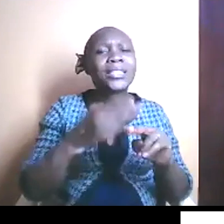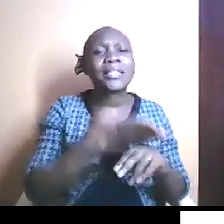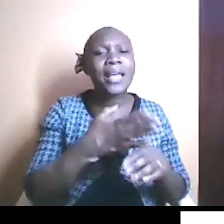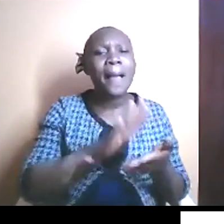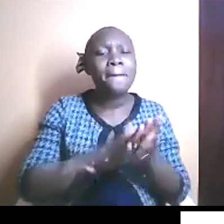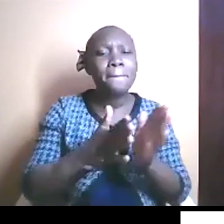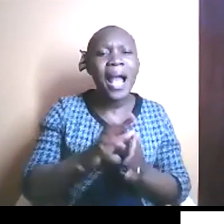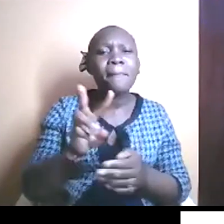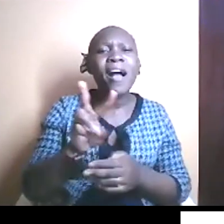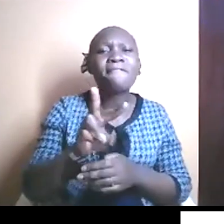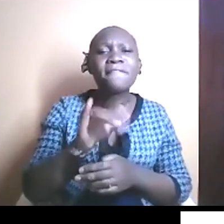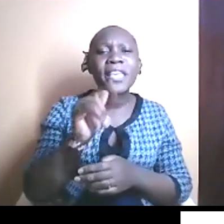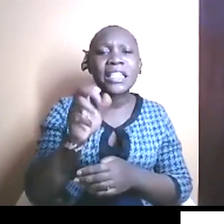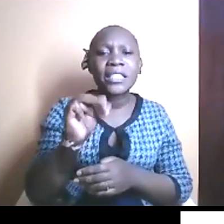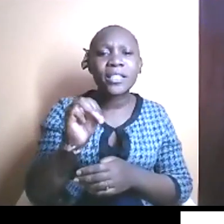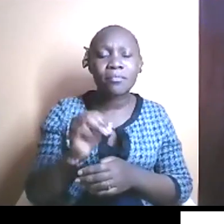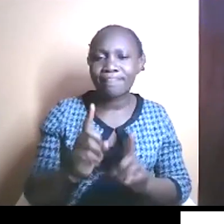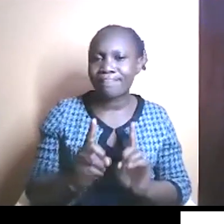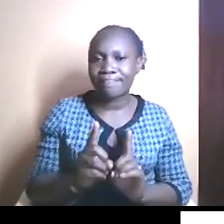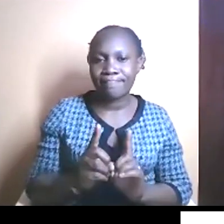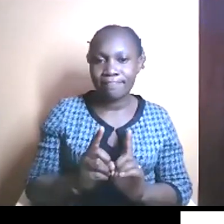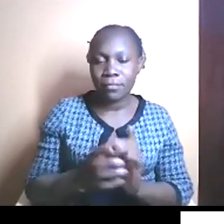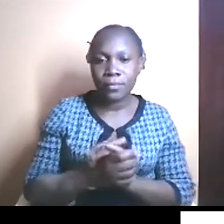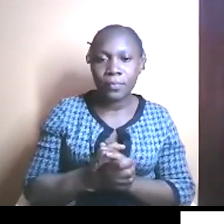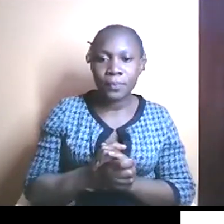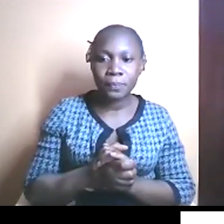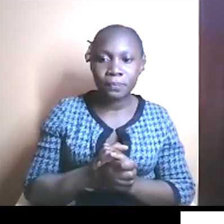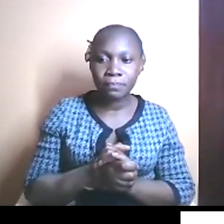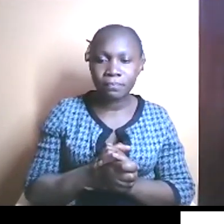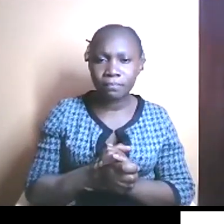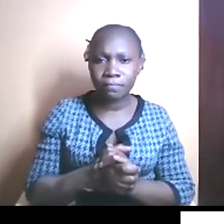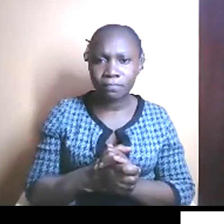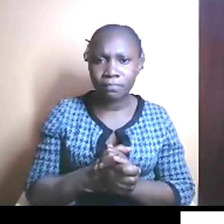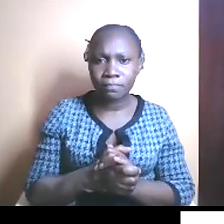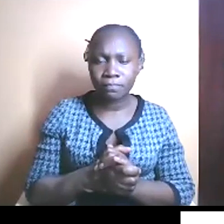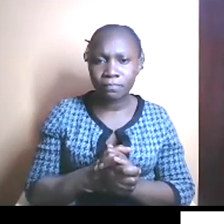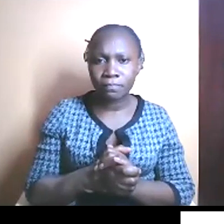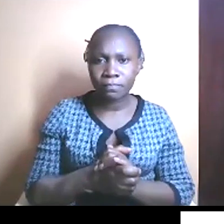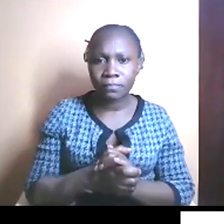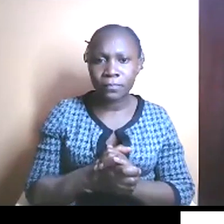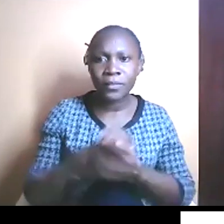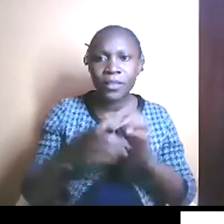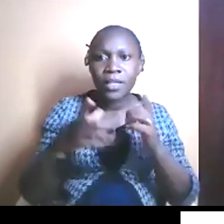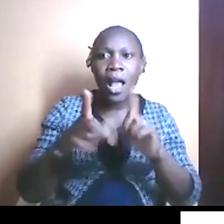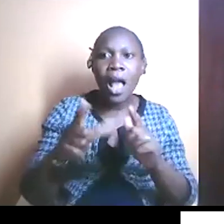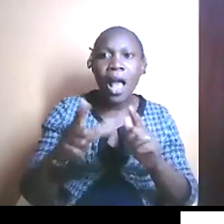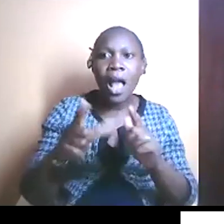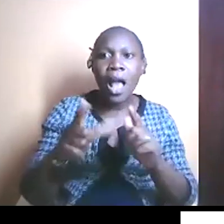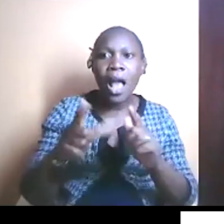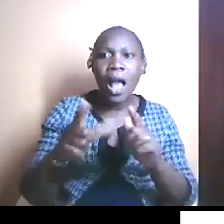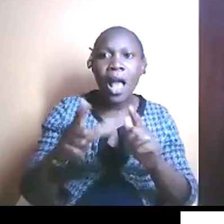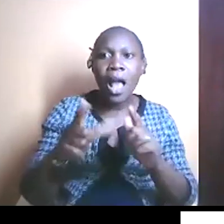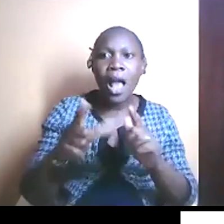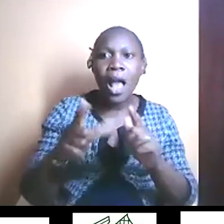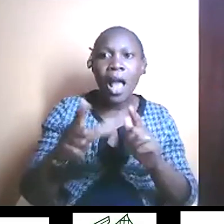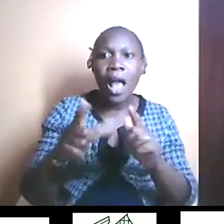abuse. Okay. I think you will, allow me to just recognize the people who made this happen. This session is